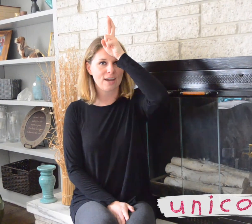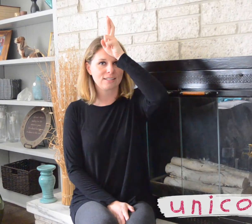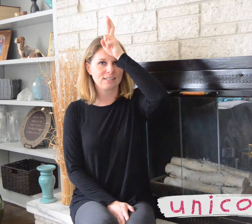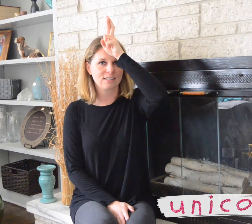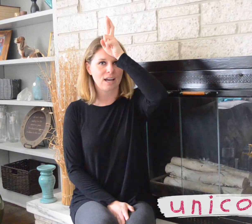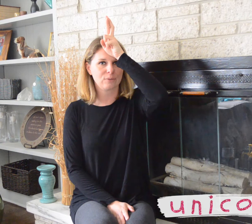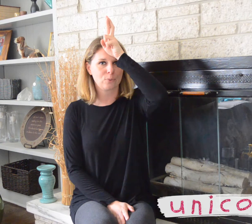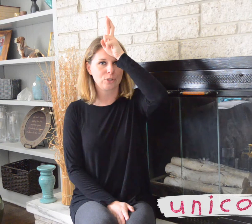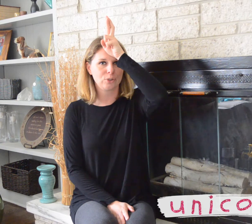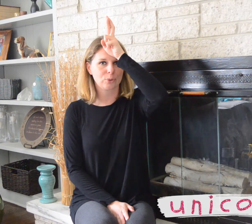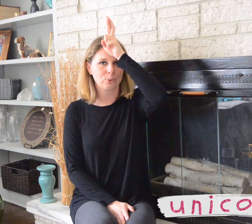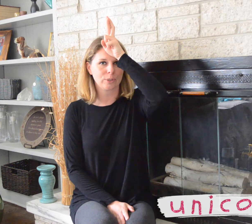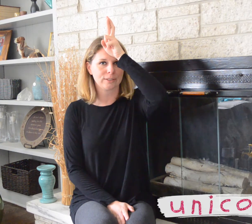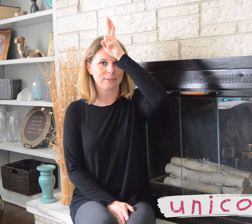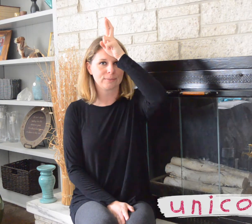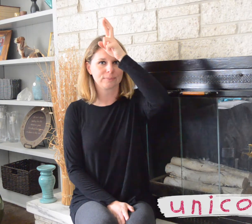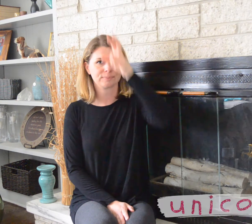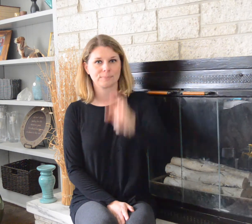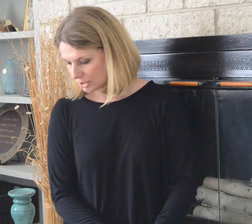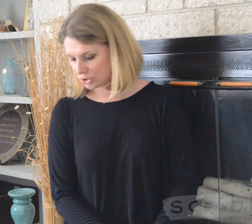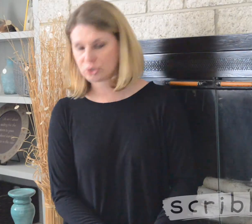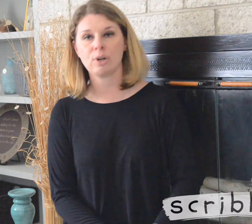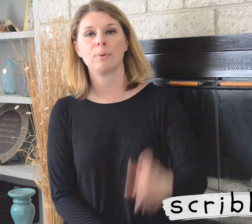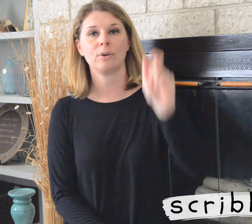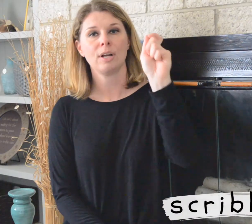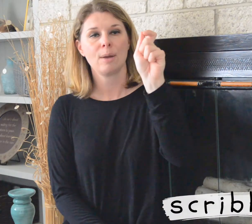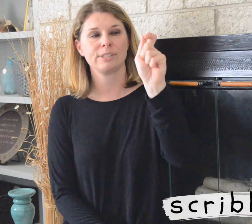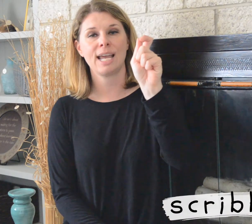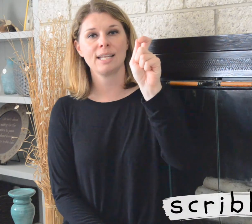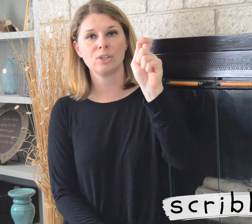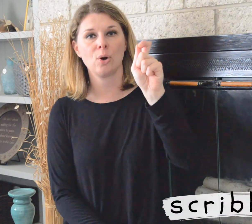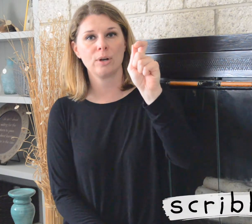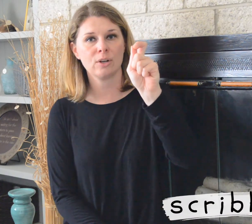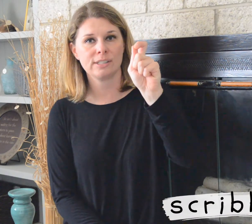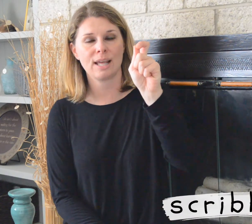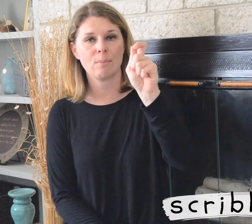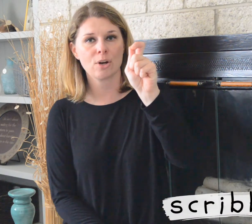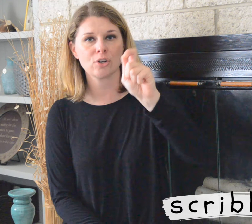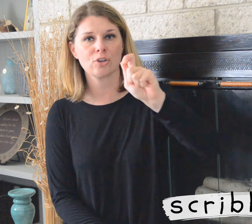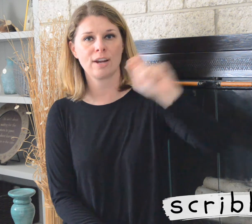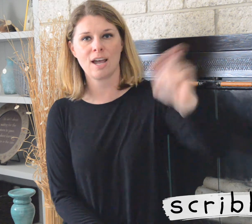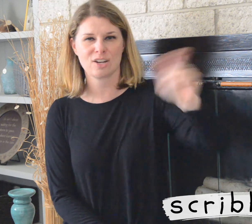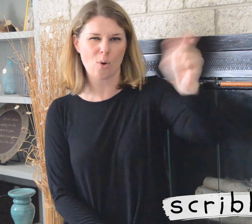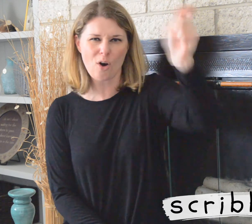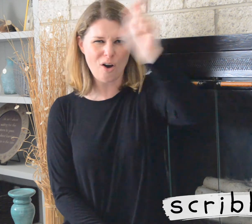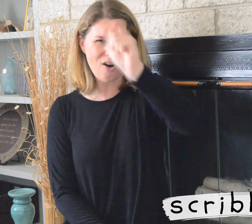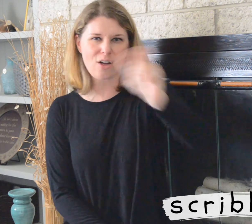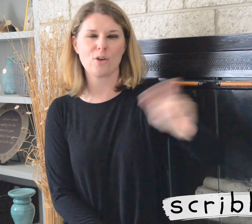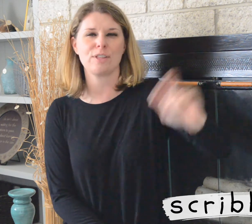the sign for unicorn. Scribble. Pretend like you're holding on to that marker or crayon and go all over the